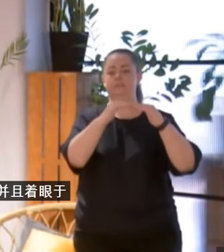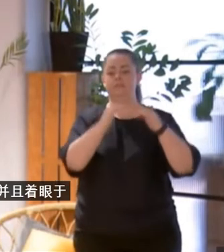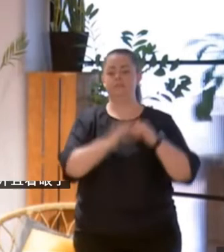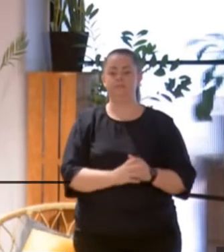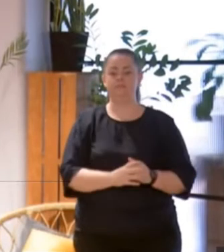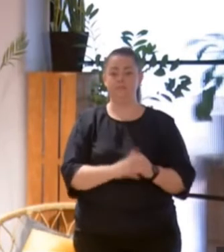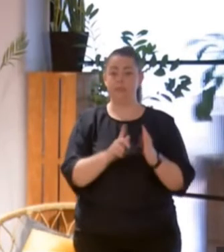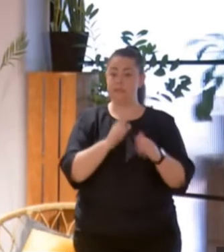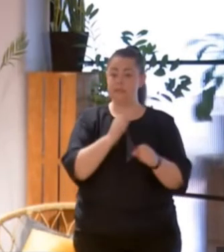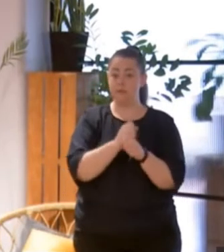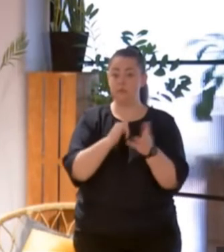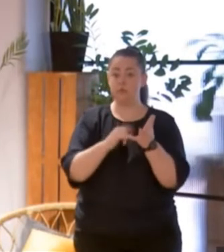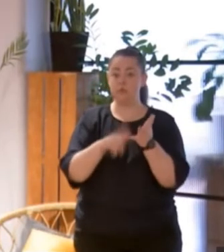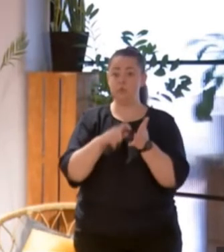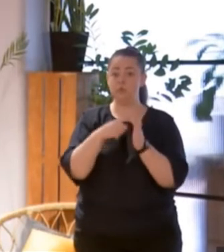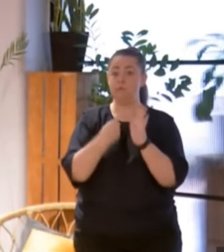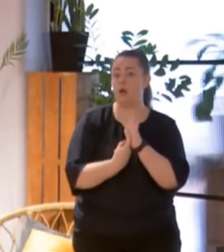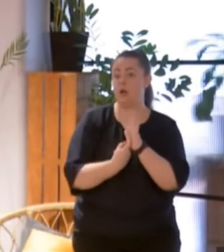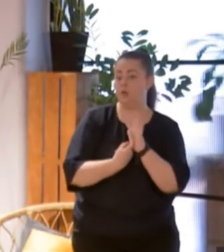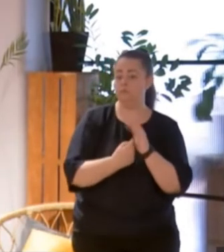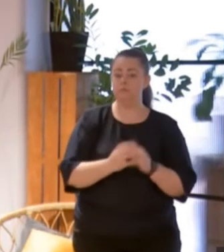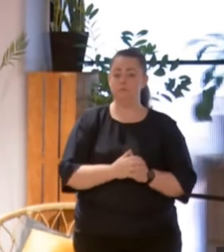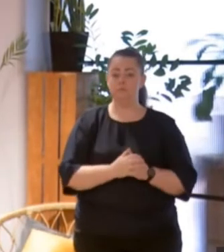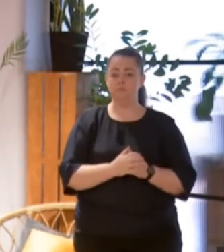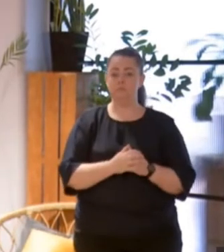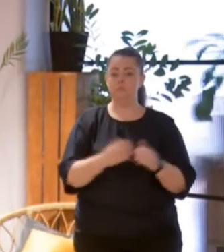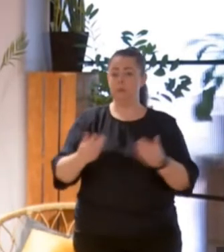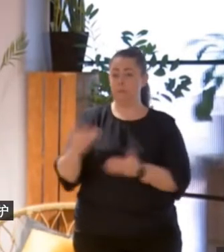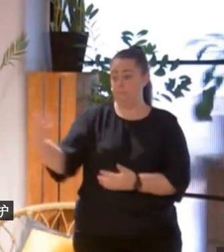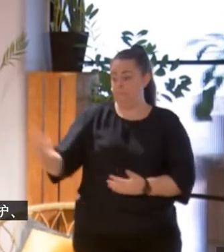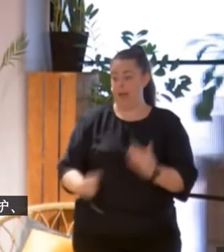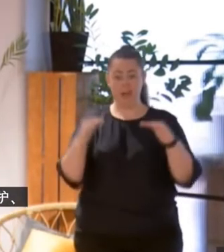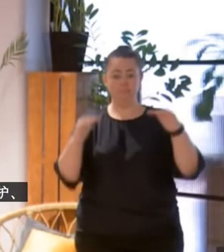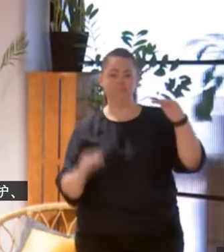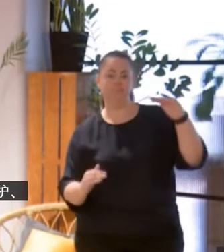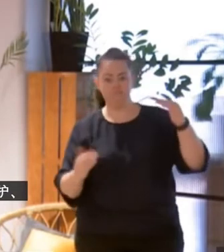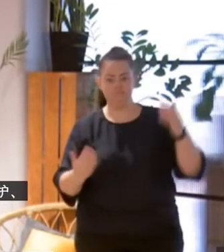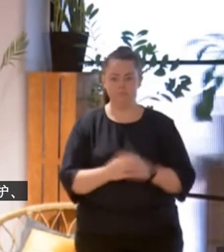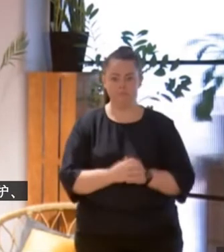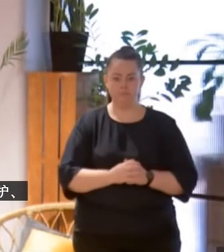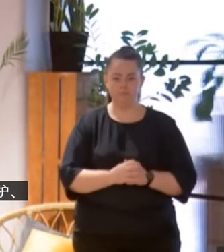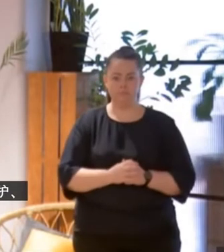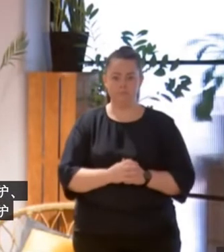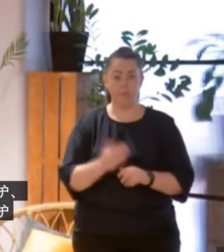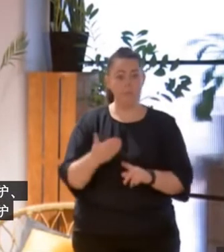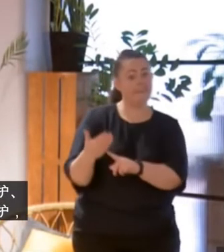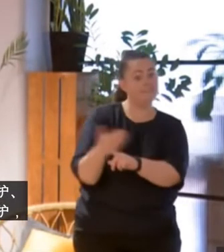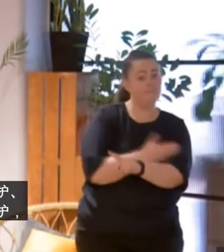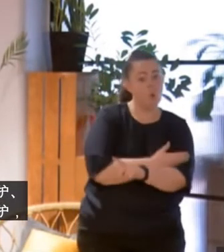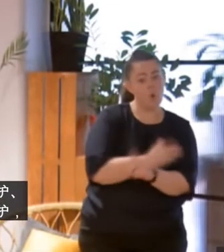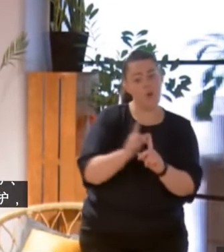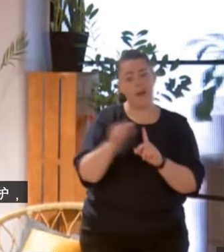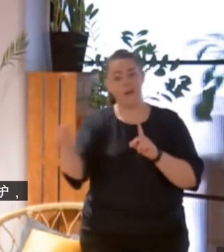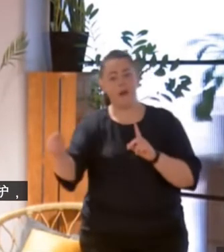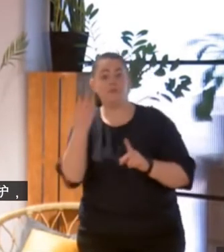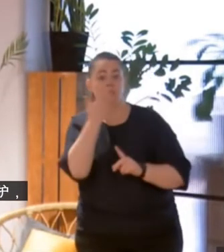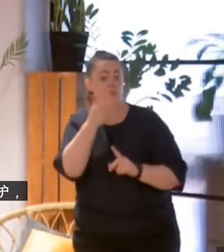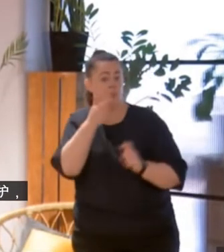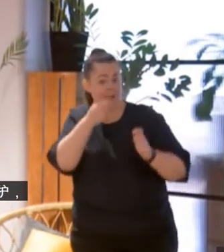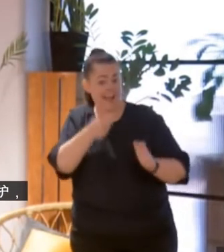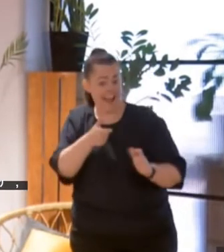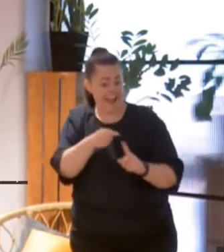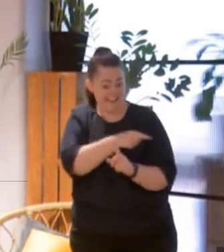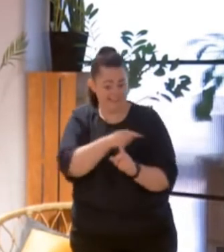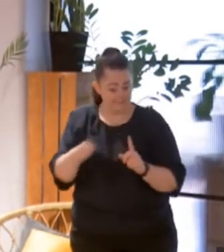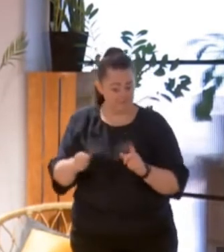superannuation, like pay parity, like before and after school care and early childhood education and childcare. These are issues